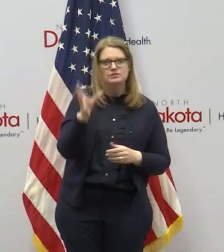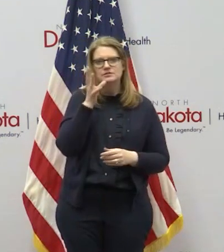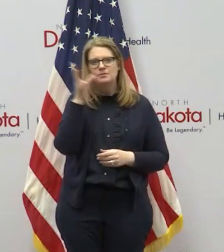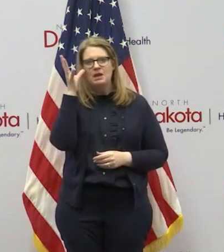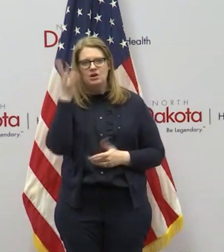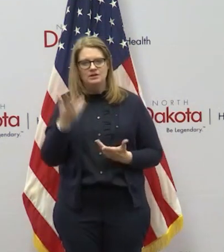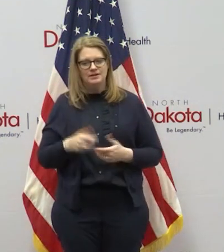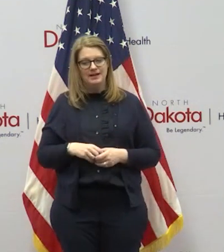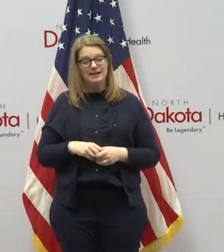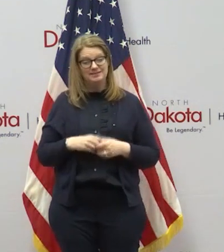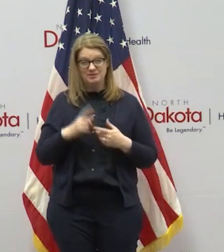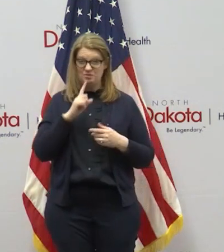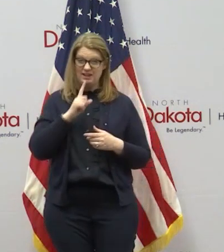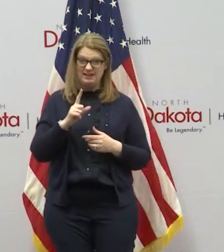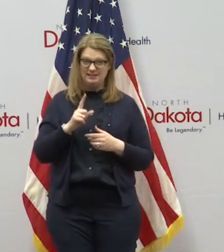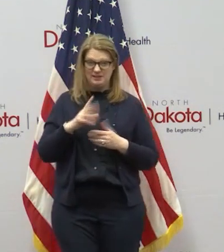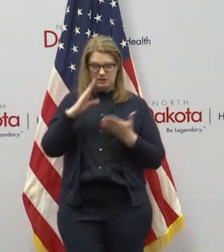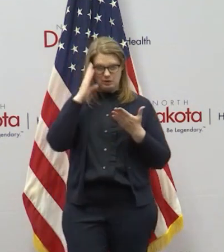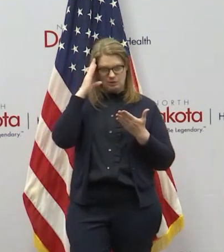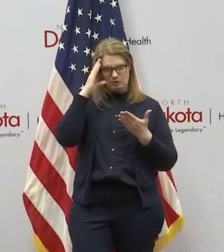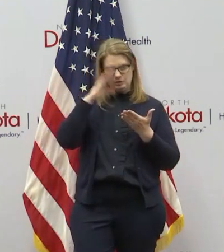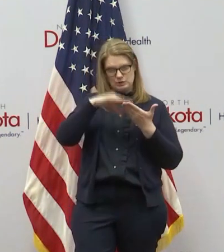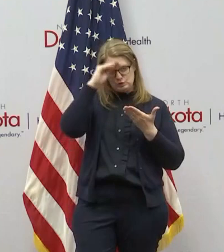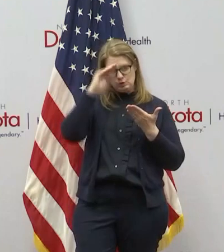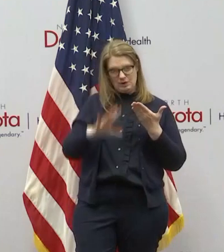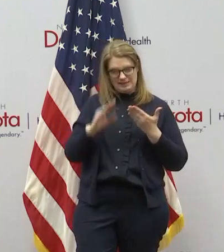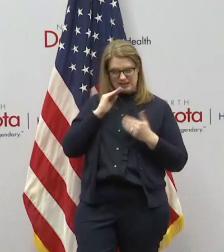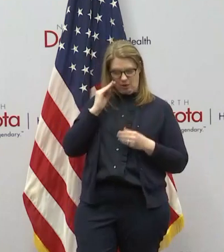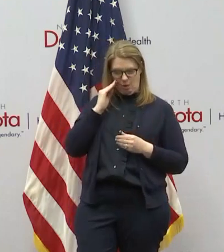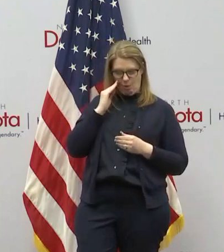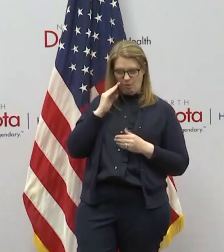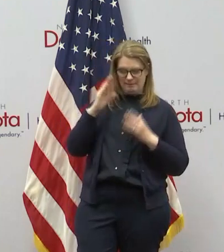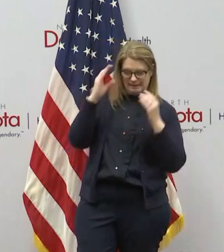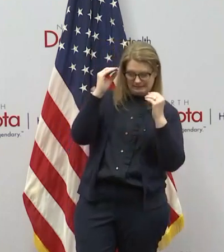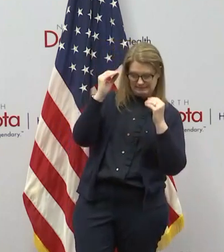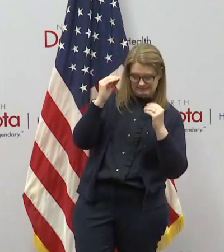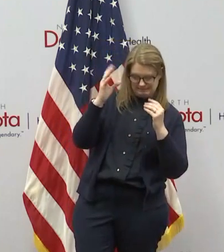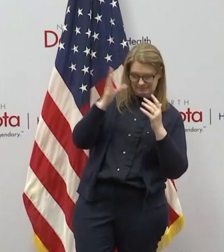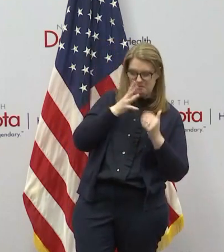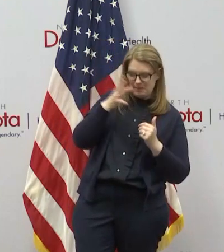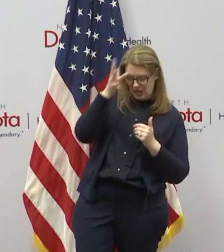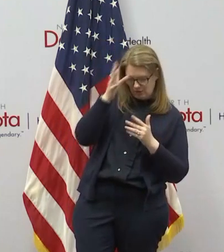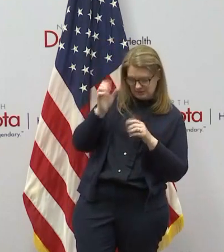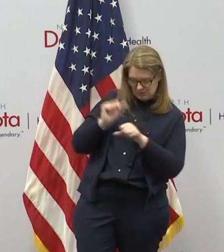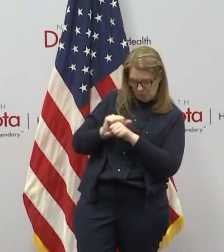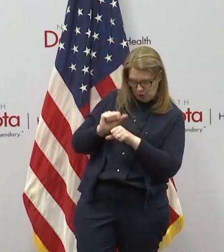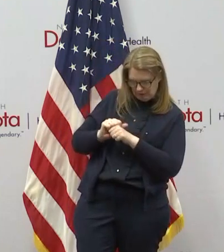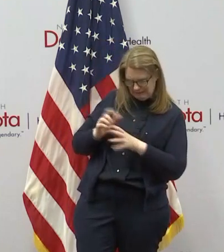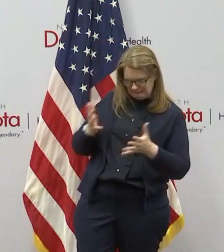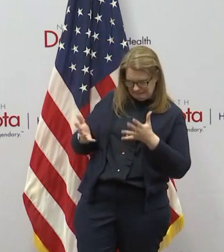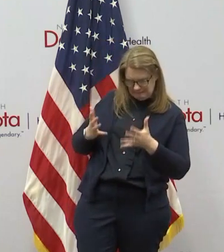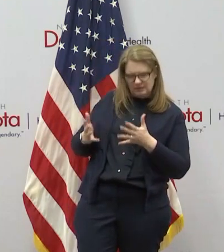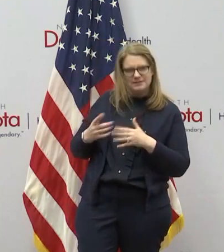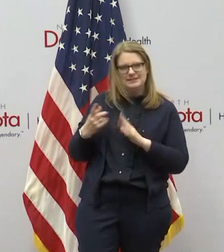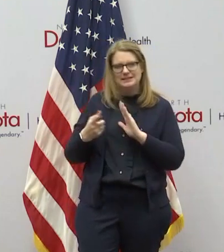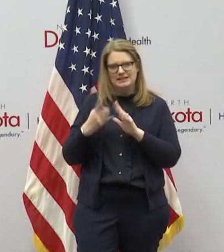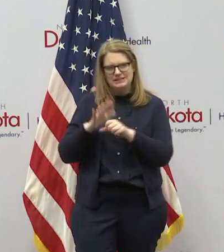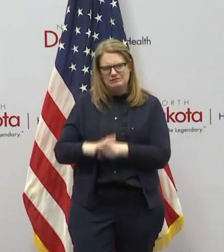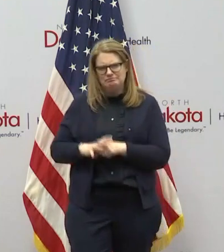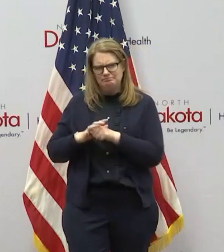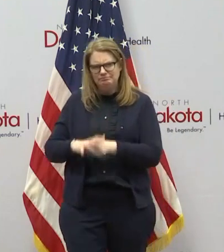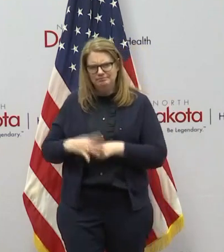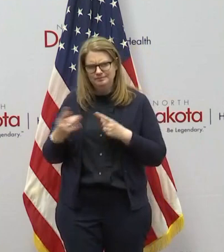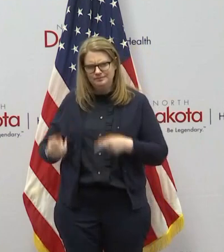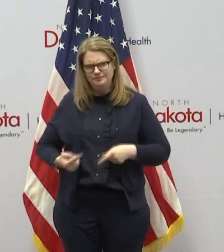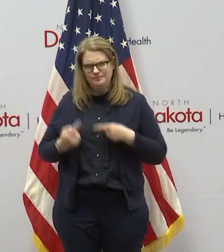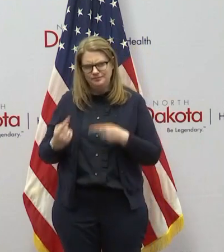from home puts an additional burden on parents. So we really tried to make a holistic view of that. But again, it really